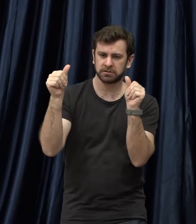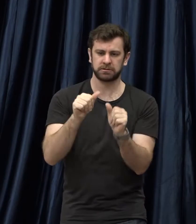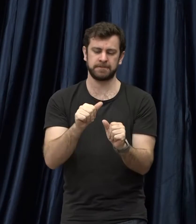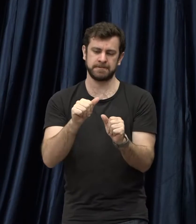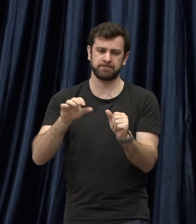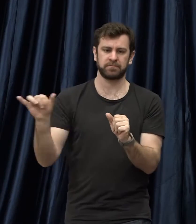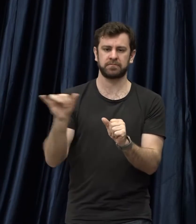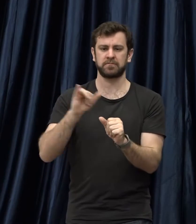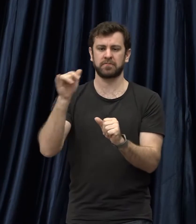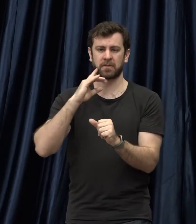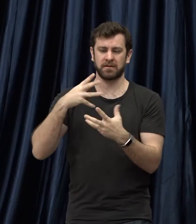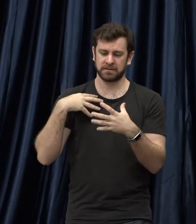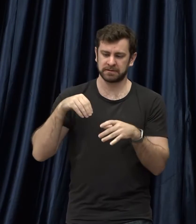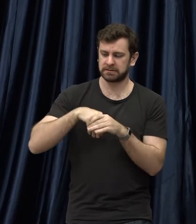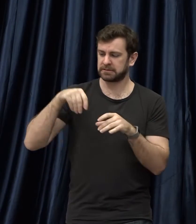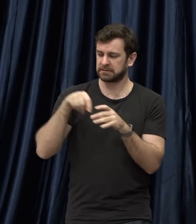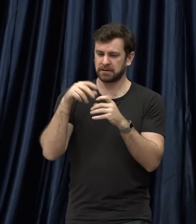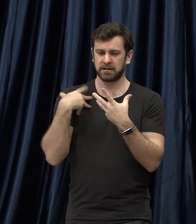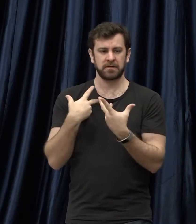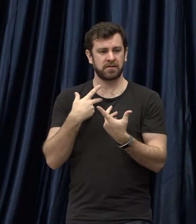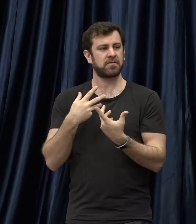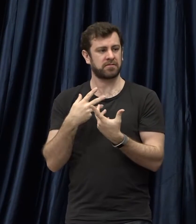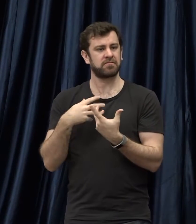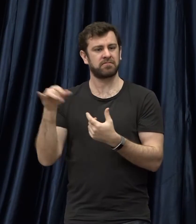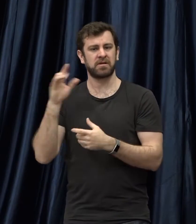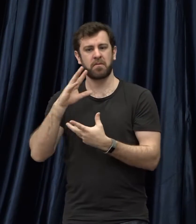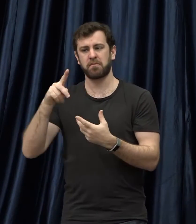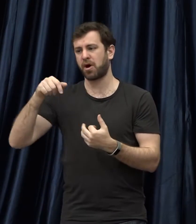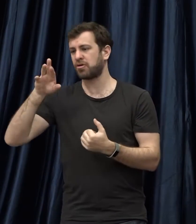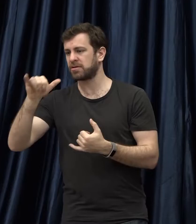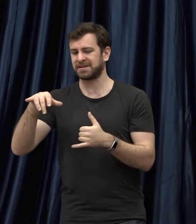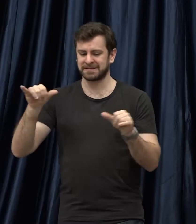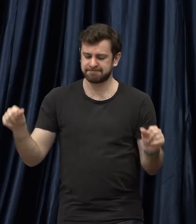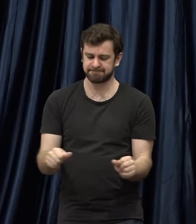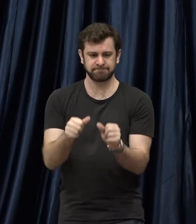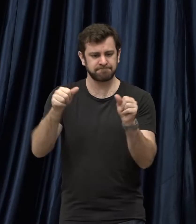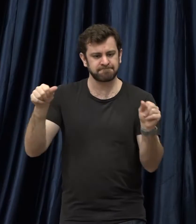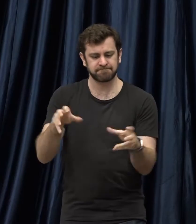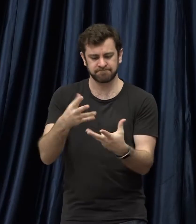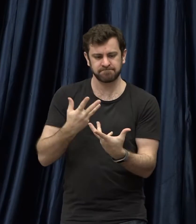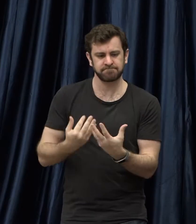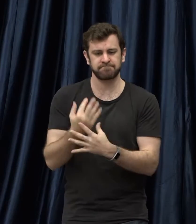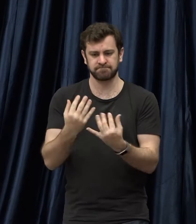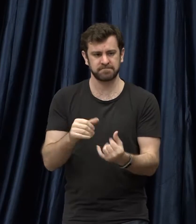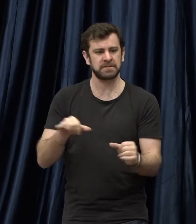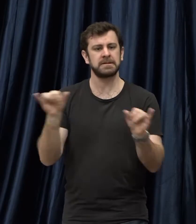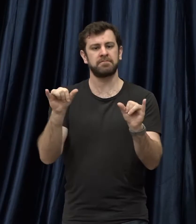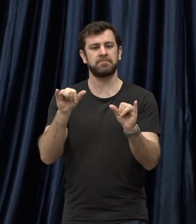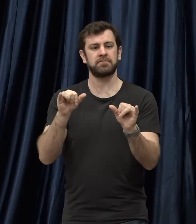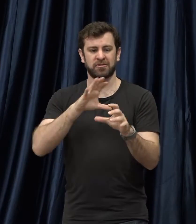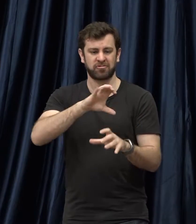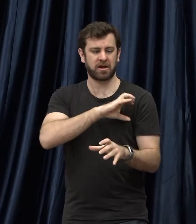and molded in the fire. Their character was developed. And that Meccan